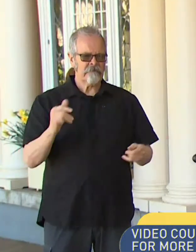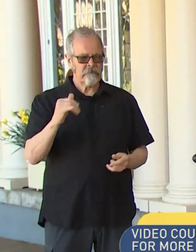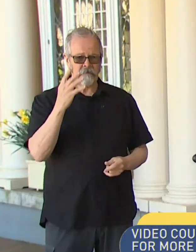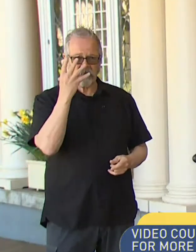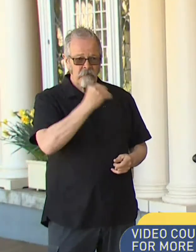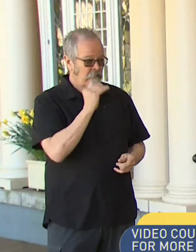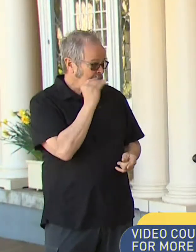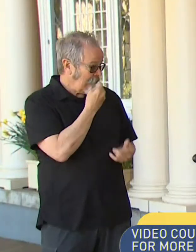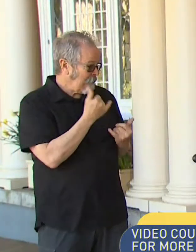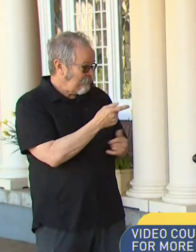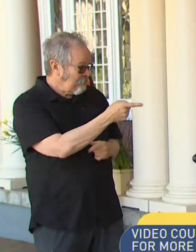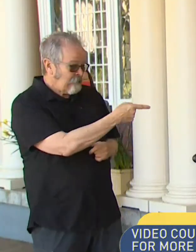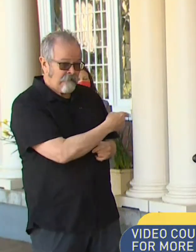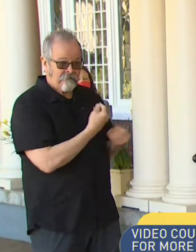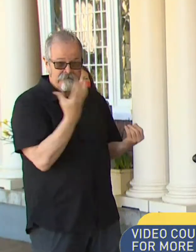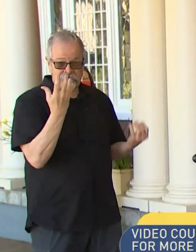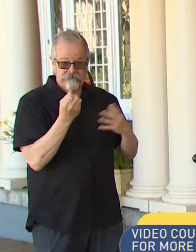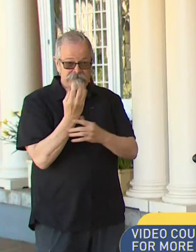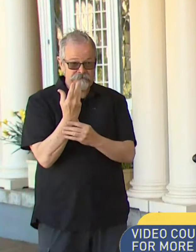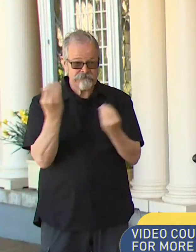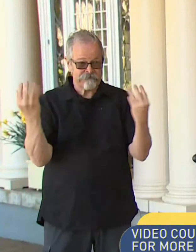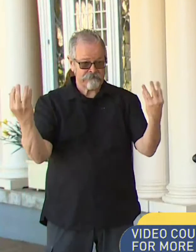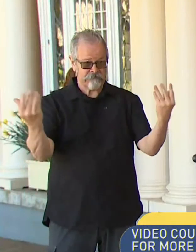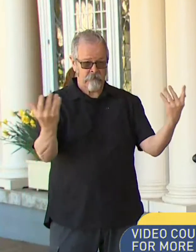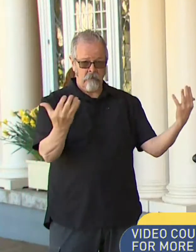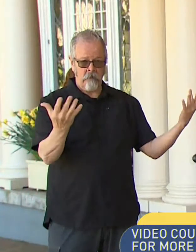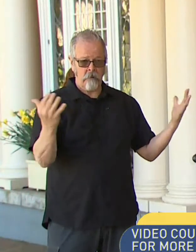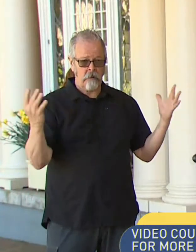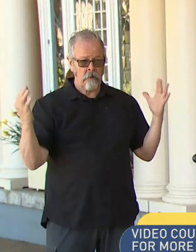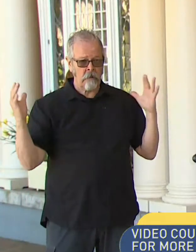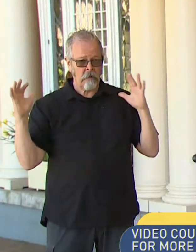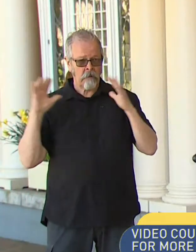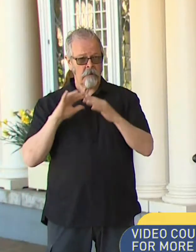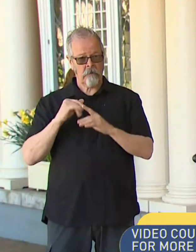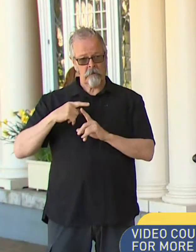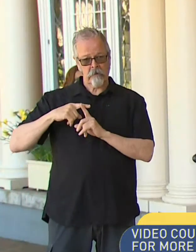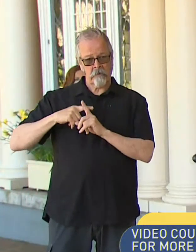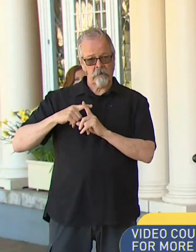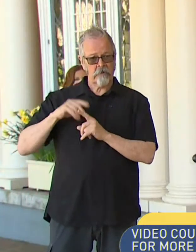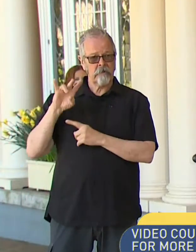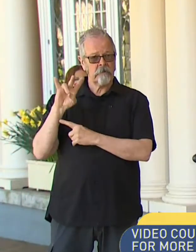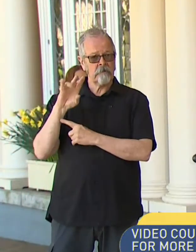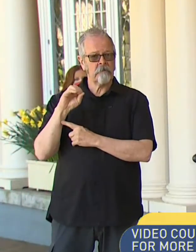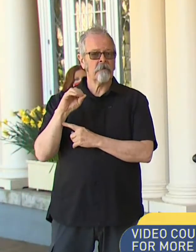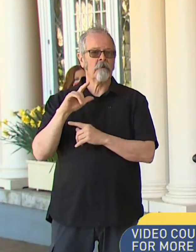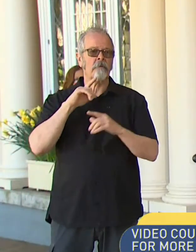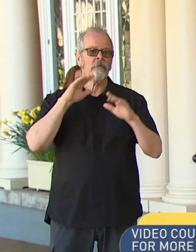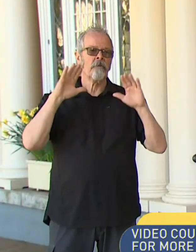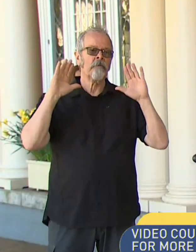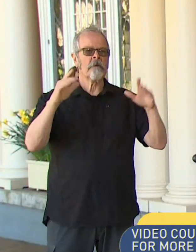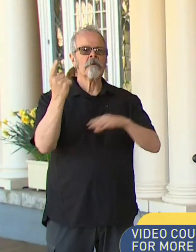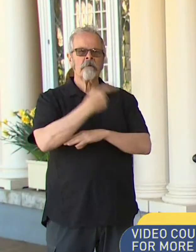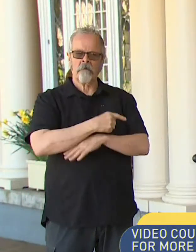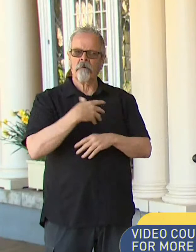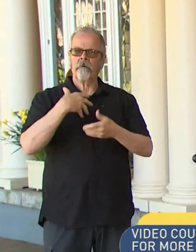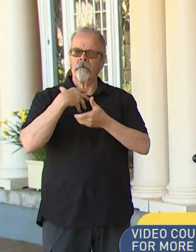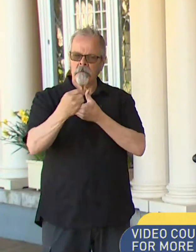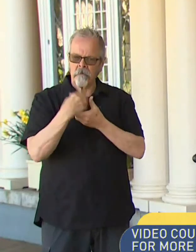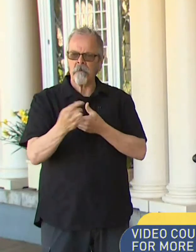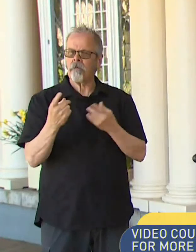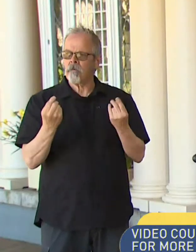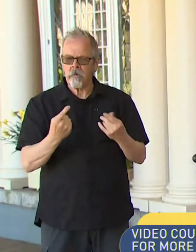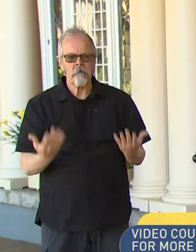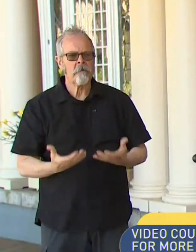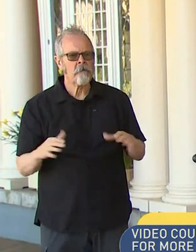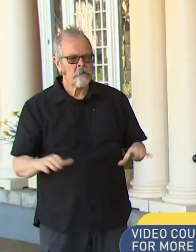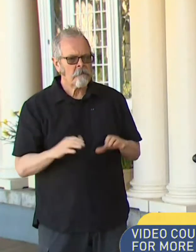like crazy, and we're getting up to 70, it's a great day to take it outside. And that's what we're asking people to do. Now, this doesn't